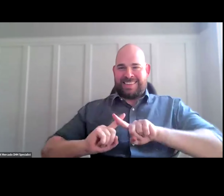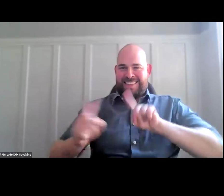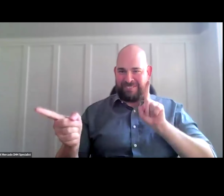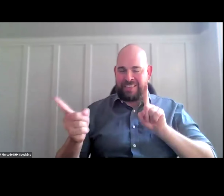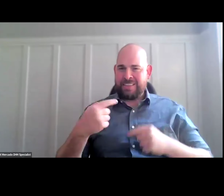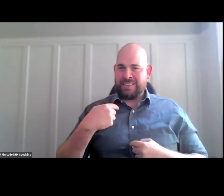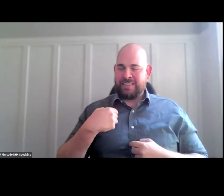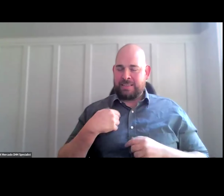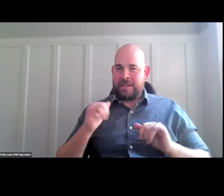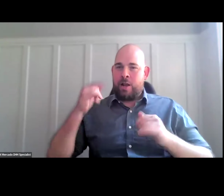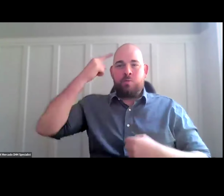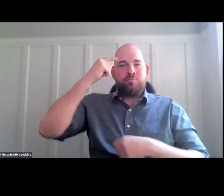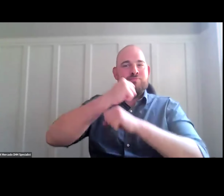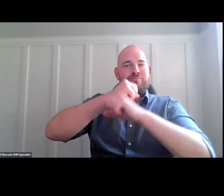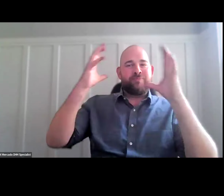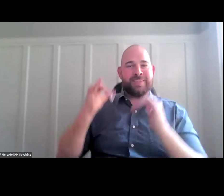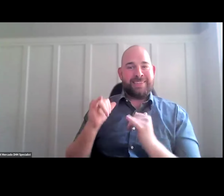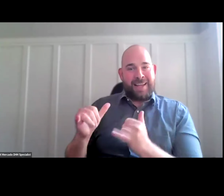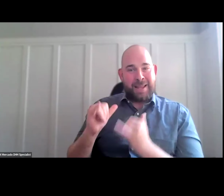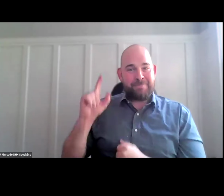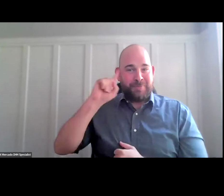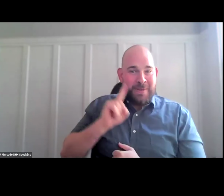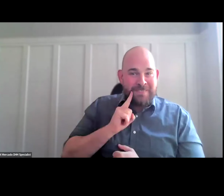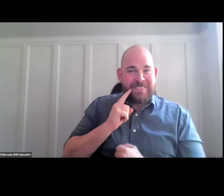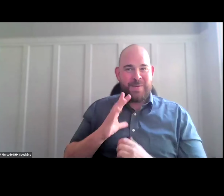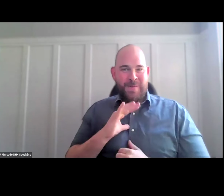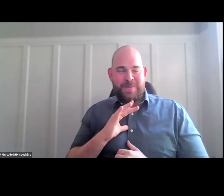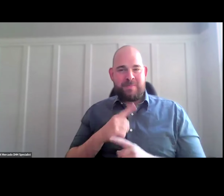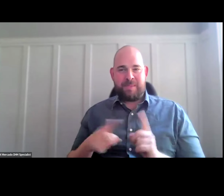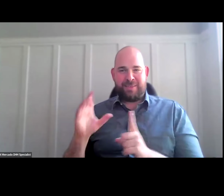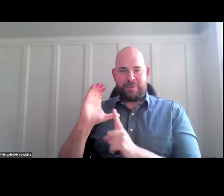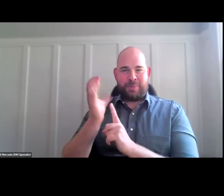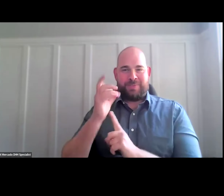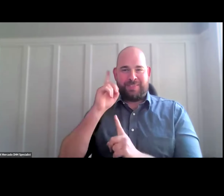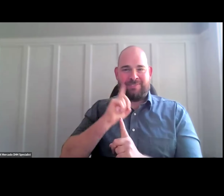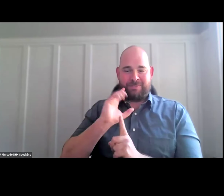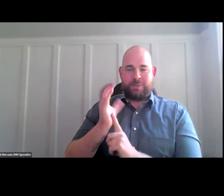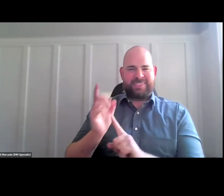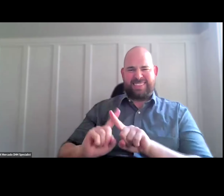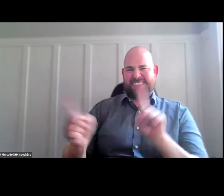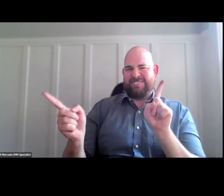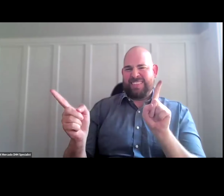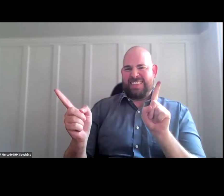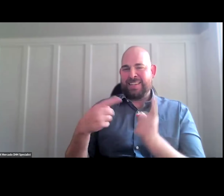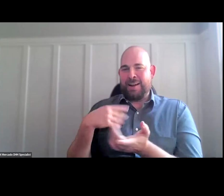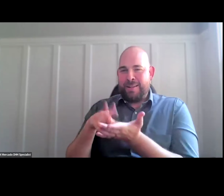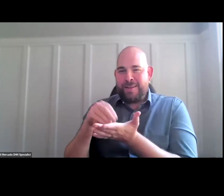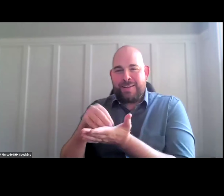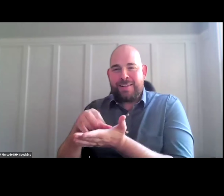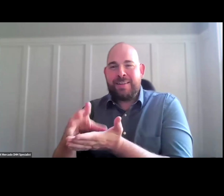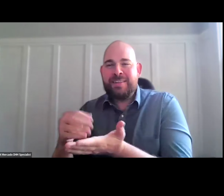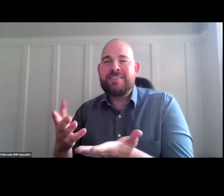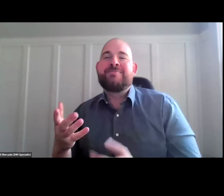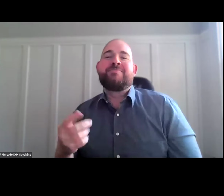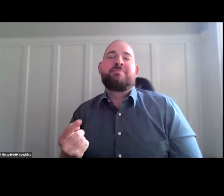expressions, and sometimes I've had a hard time communicating with deaf Koreans. So it